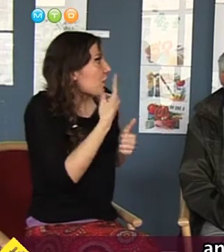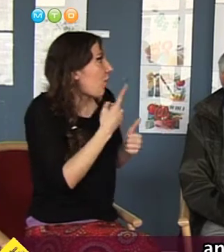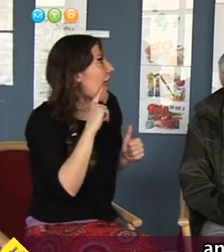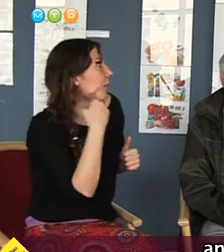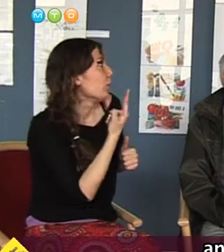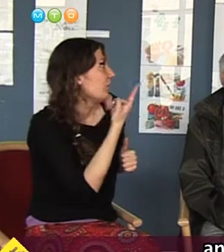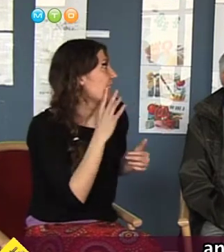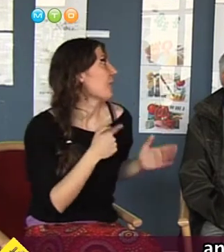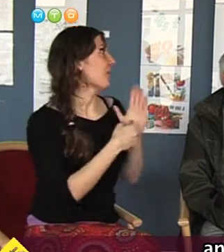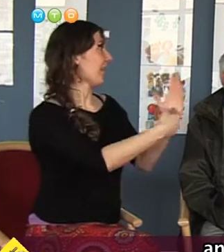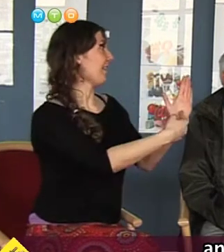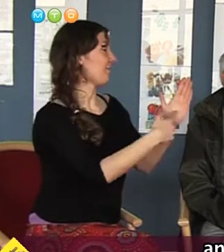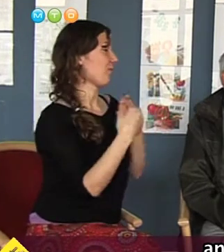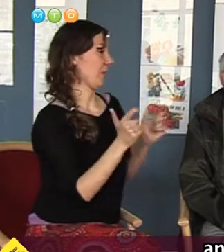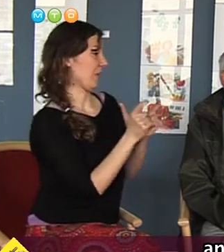And they're always fighting.